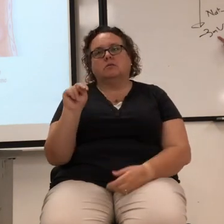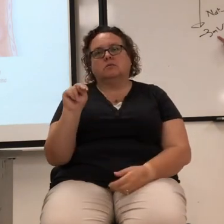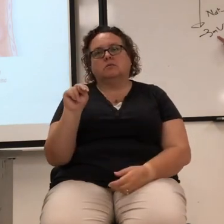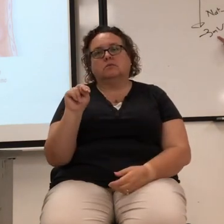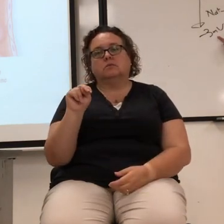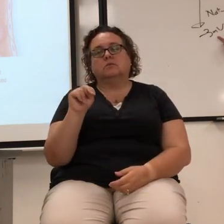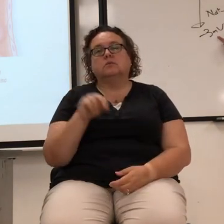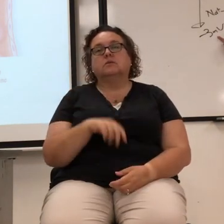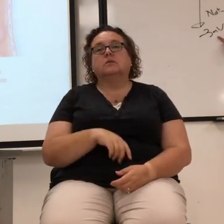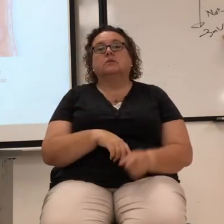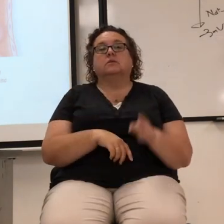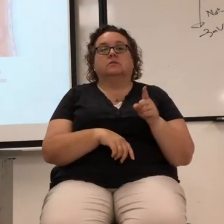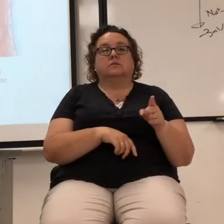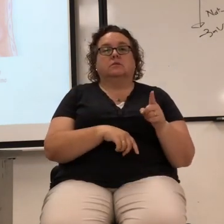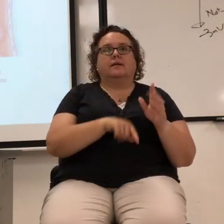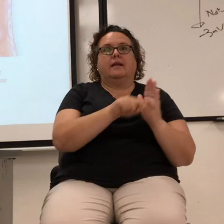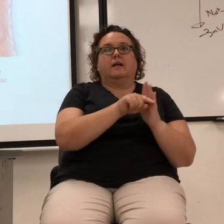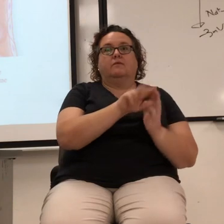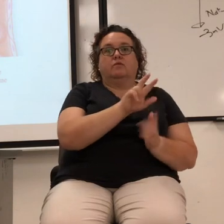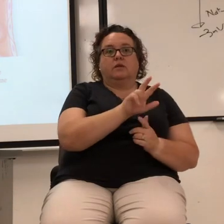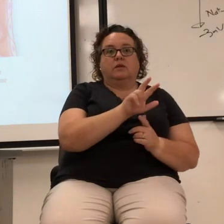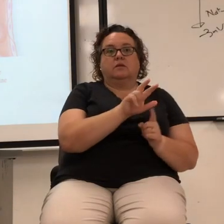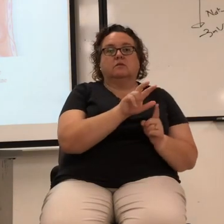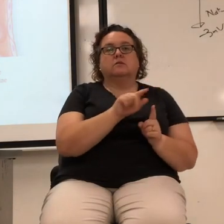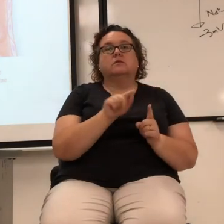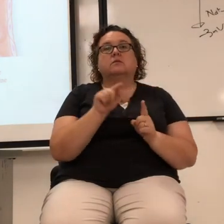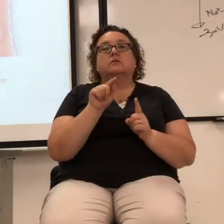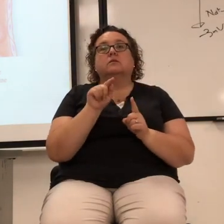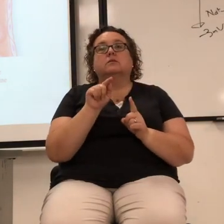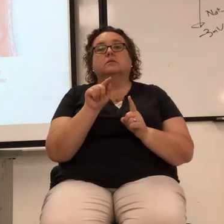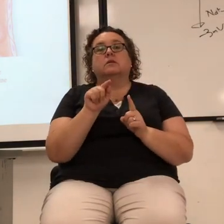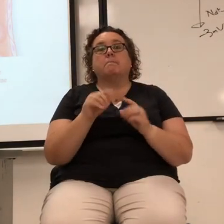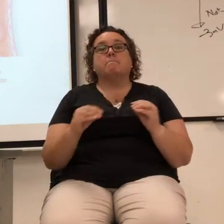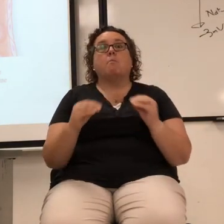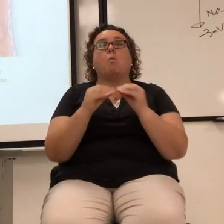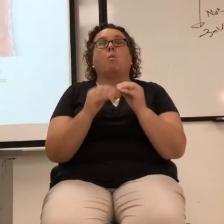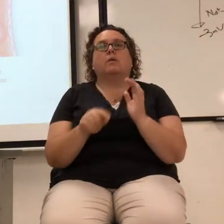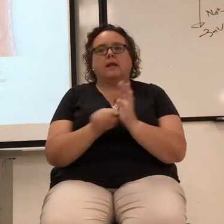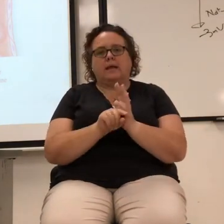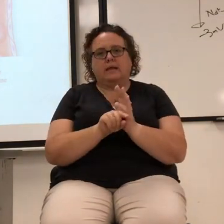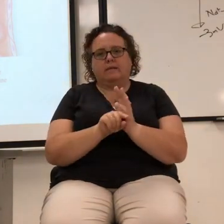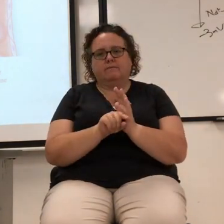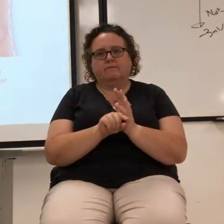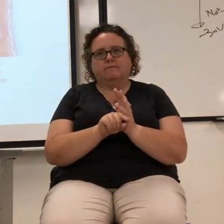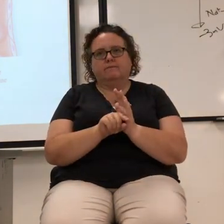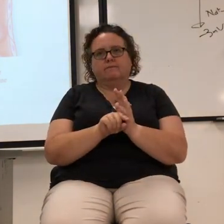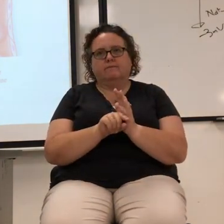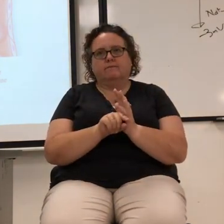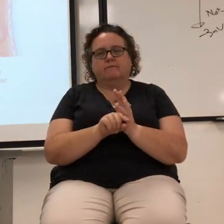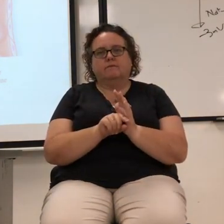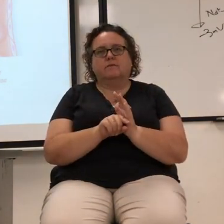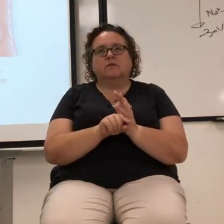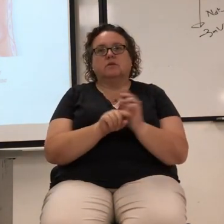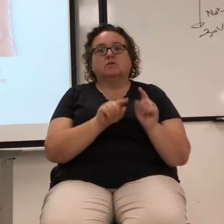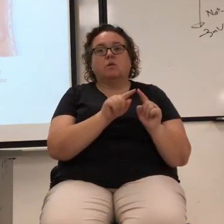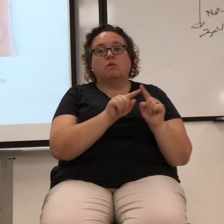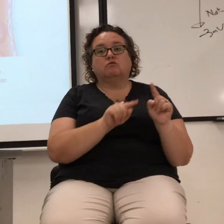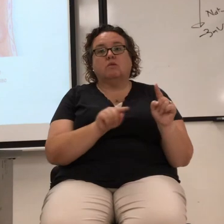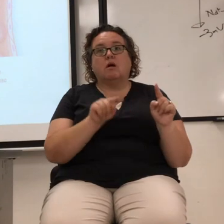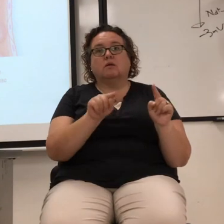Here is negative 3. Here is more negative. Okay, so across